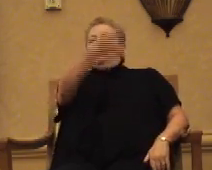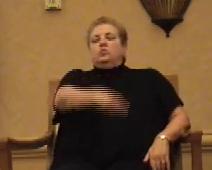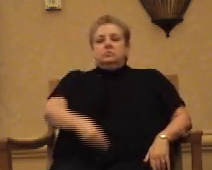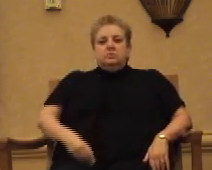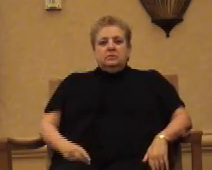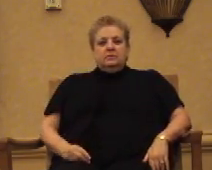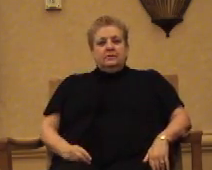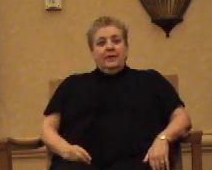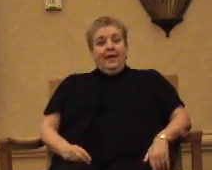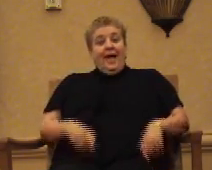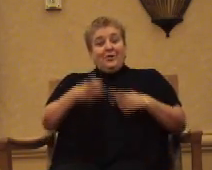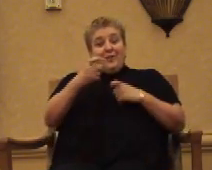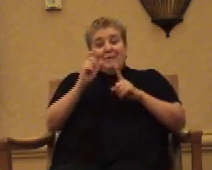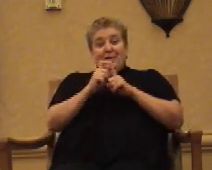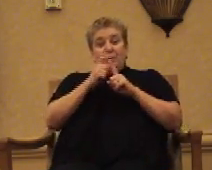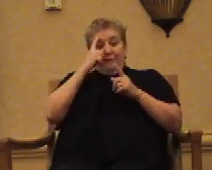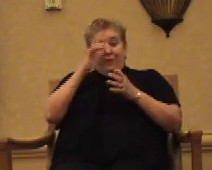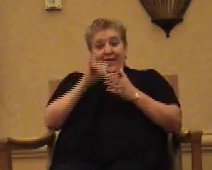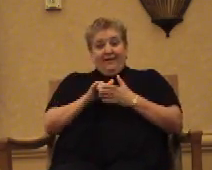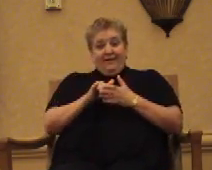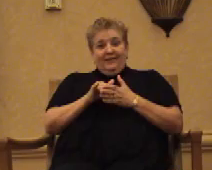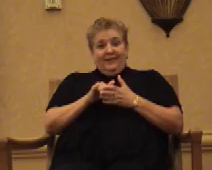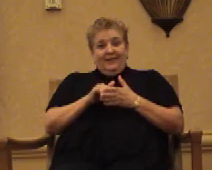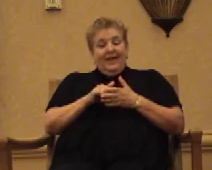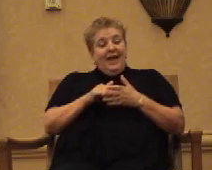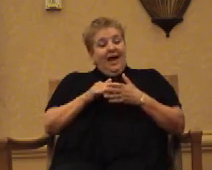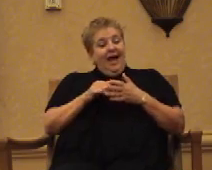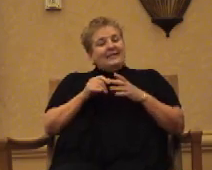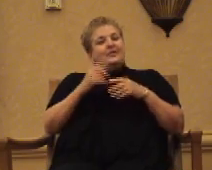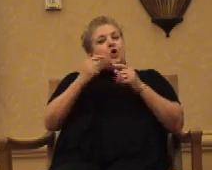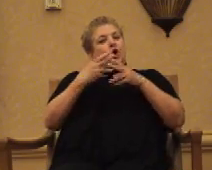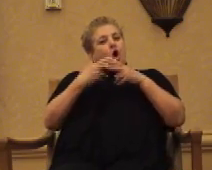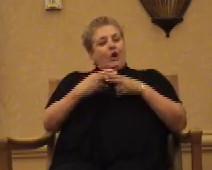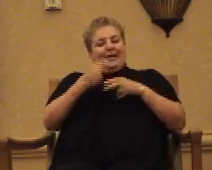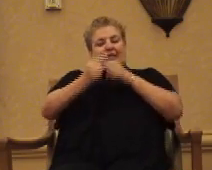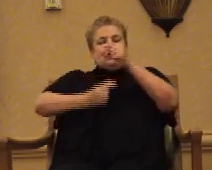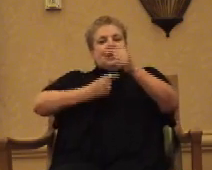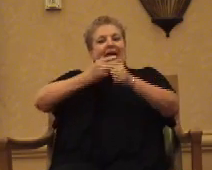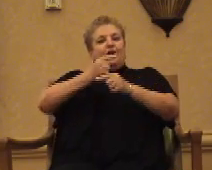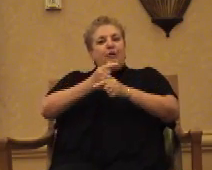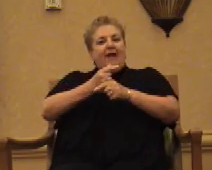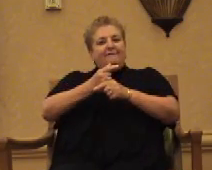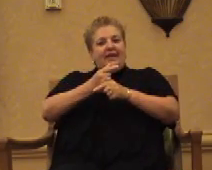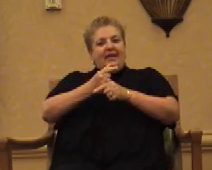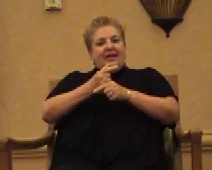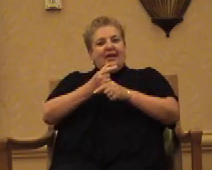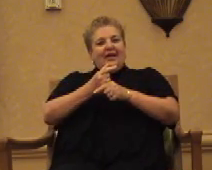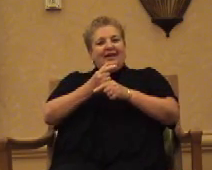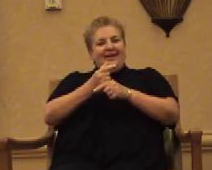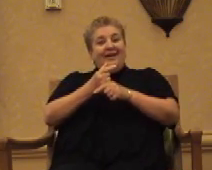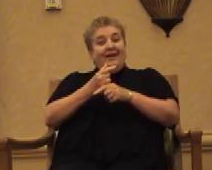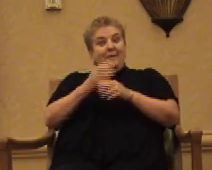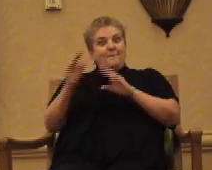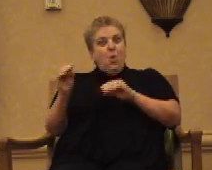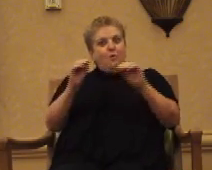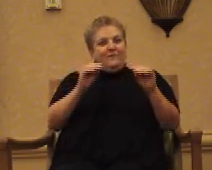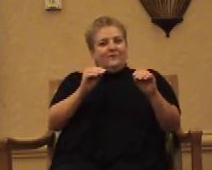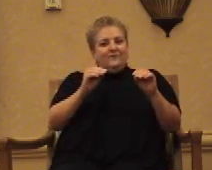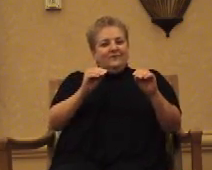words for that when I got sober. It's called the geographic. And I didn't know I was going to take myself wherever I went. But I need to transfer, I need to get out of